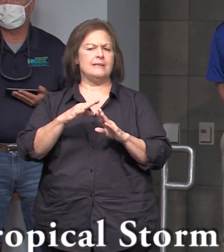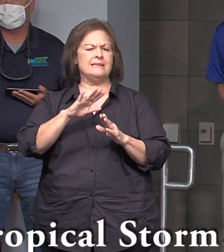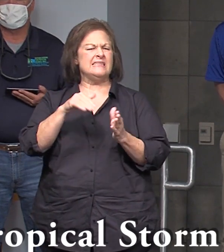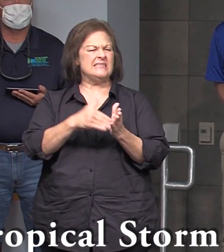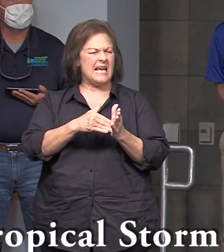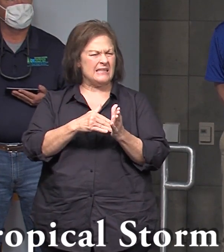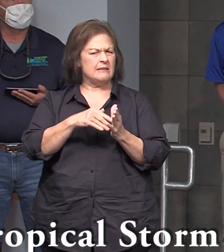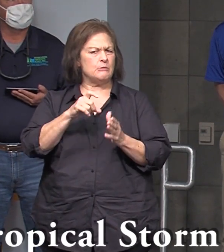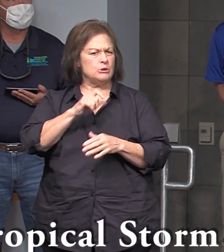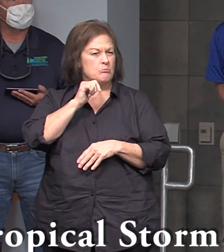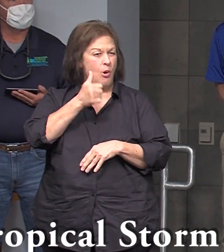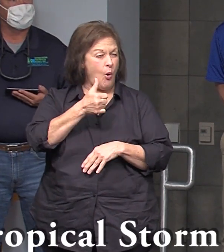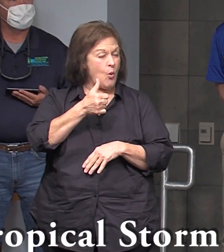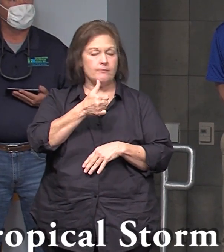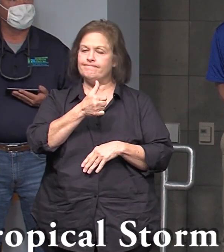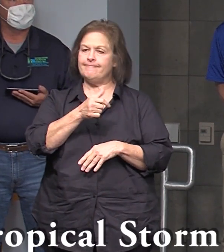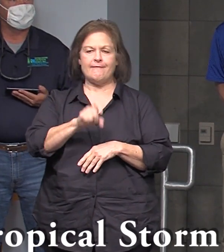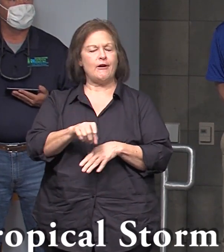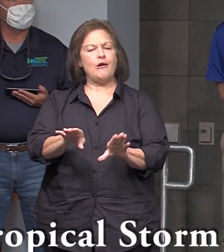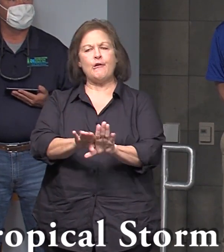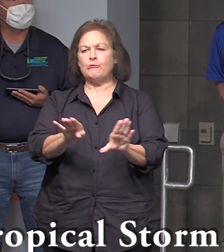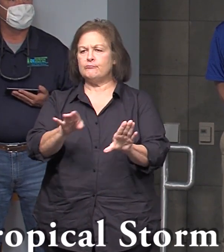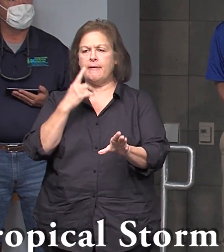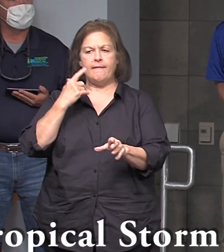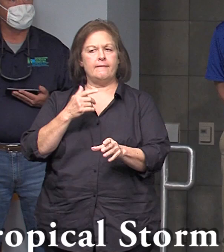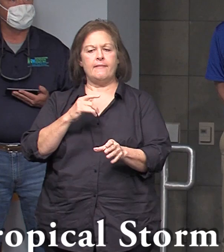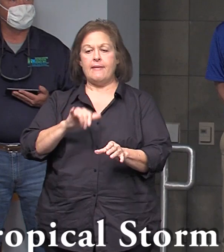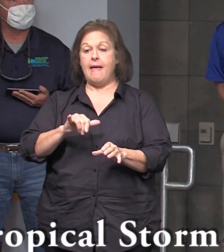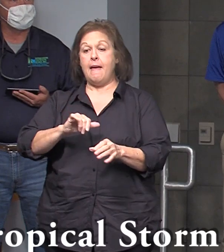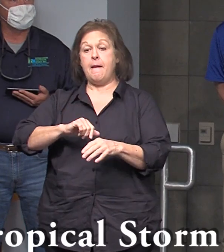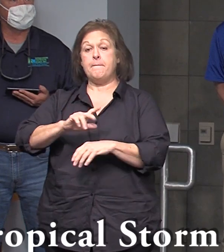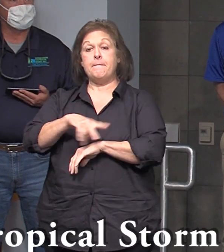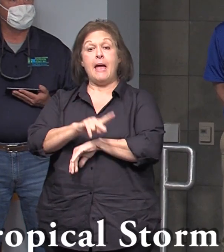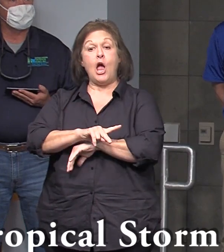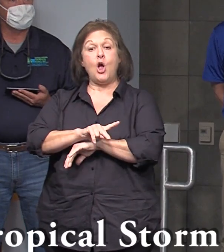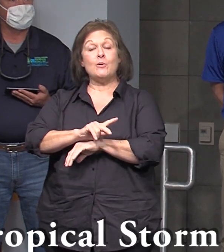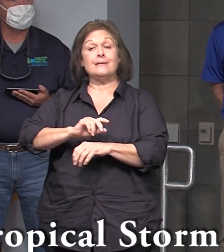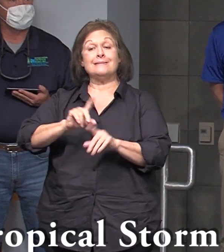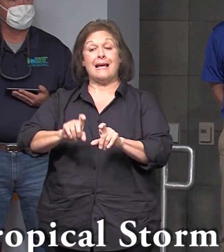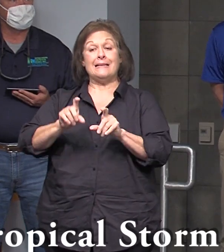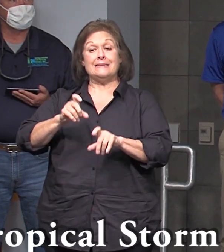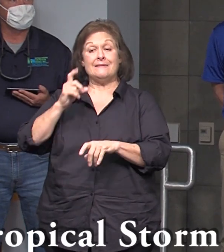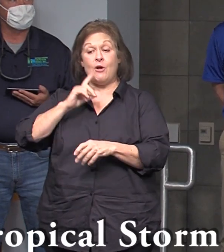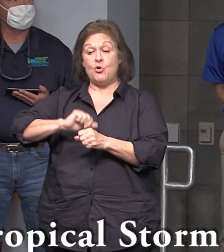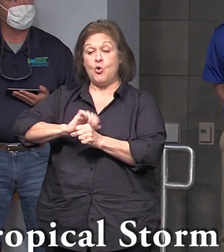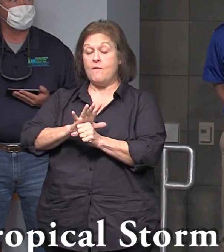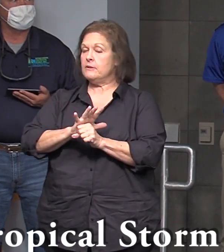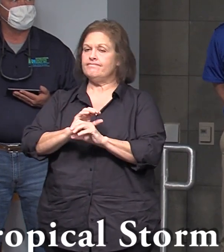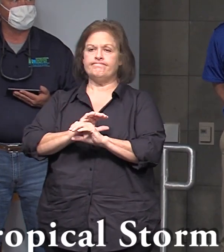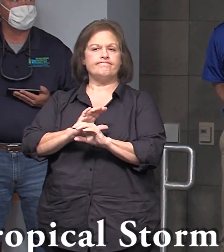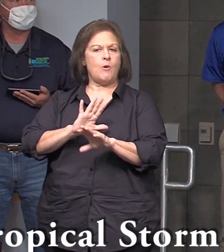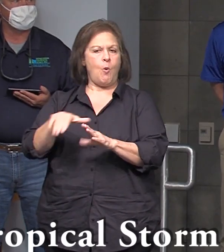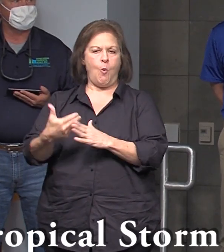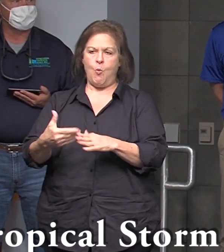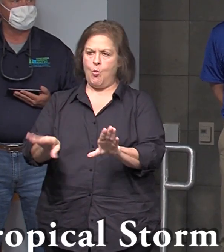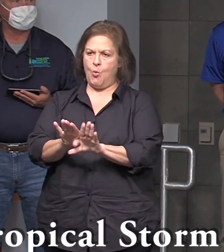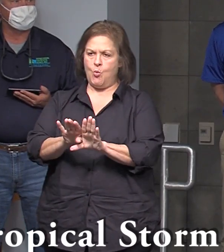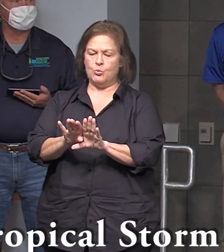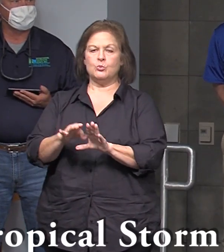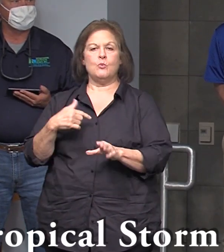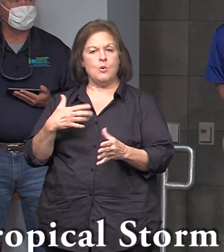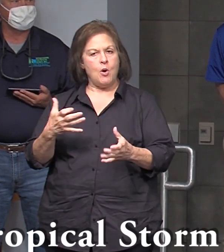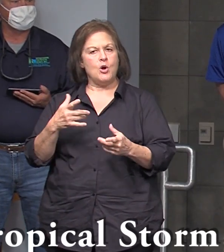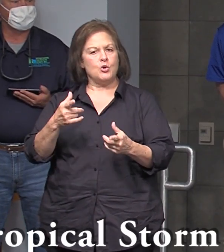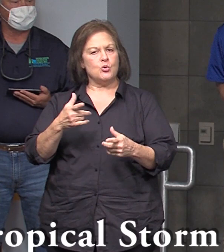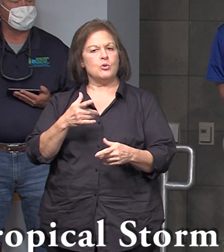were scheduled to have tomorrow. That will be closed. So in terms of the parish testing, there will be no COVID testing tomorrow. We want to encourage everybody